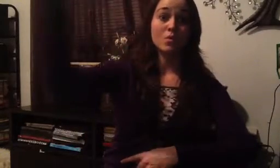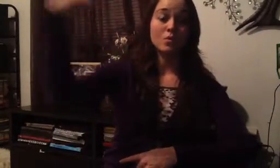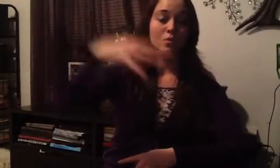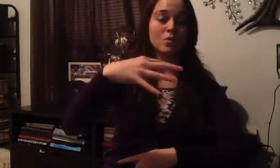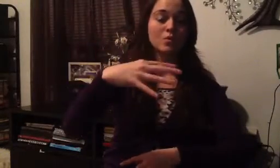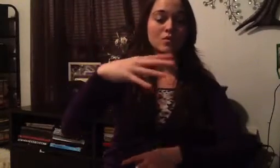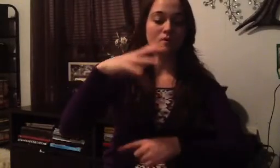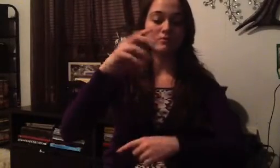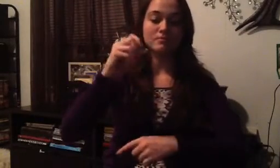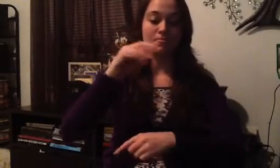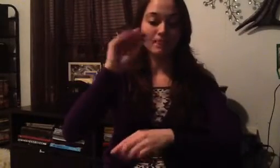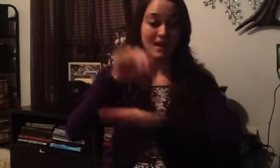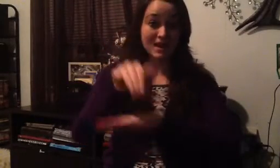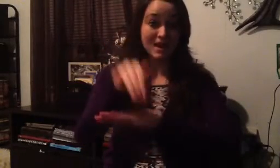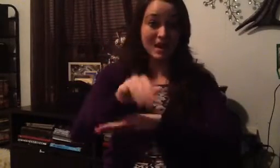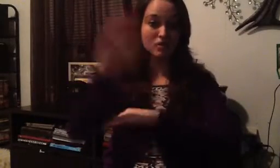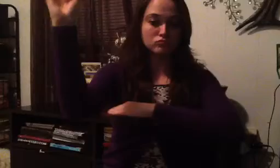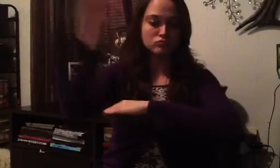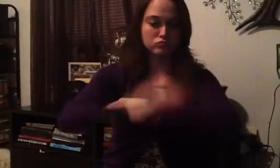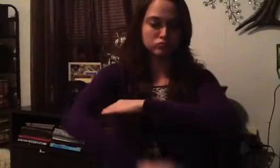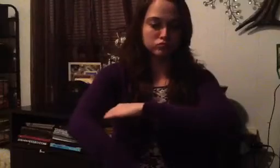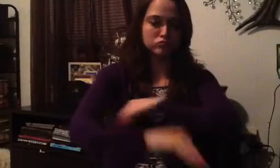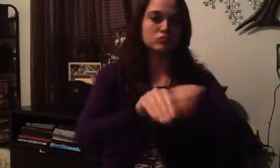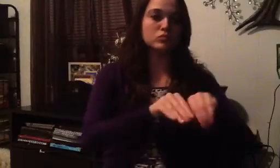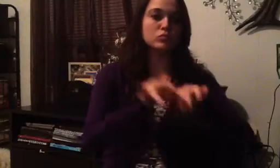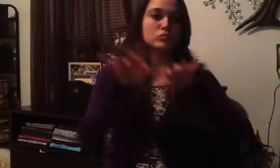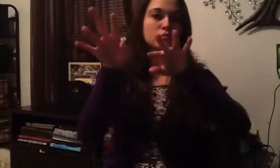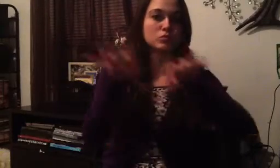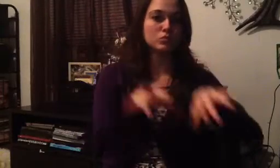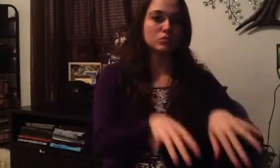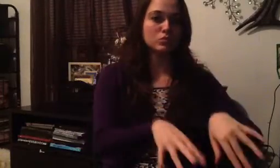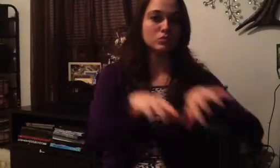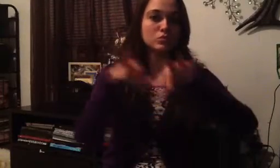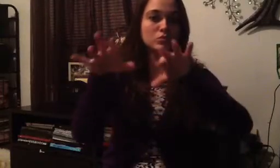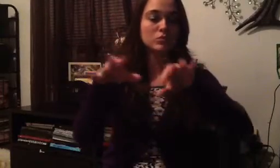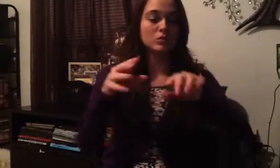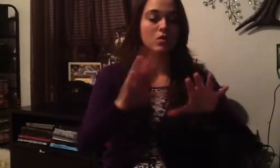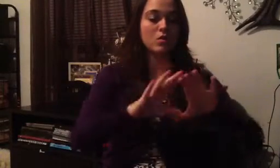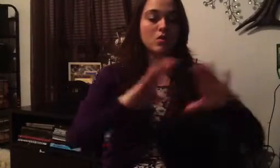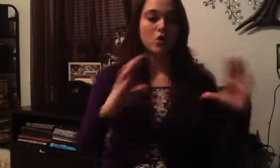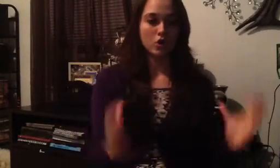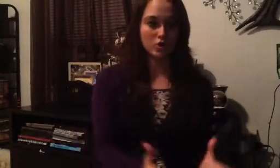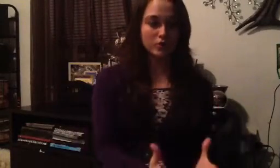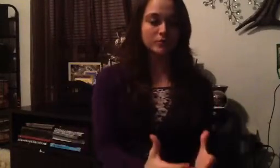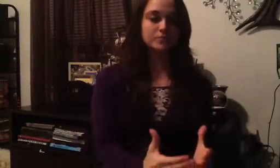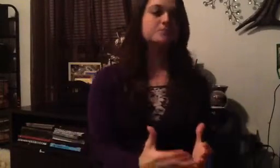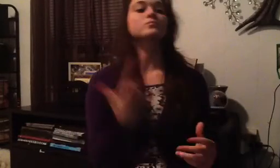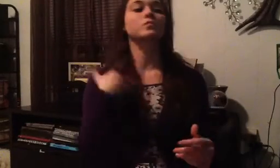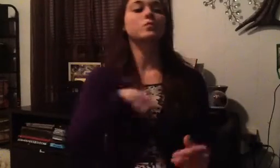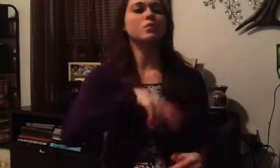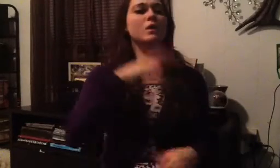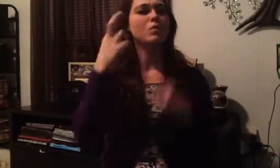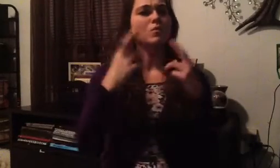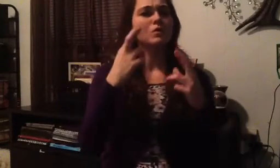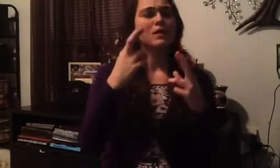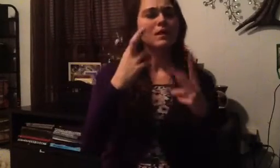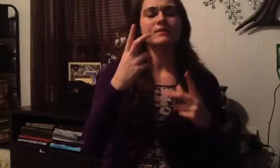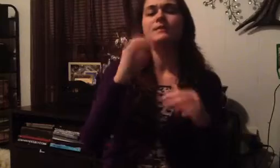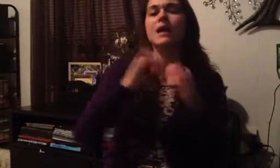the tropics to the poles by sea and by air. Let's follow a single molecule of water beginning in the ocean